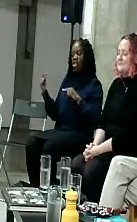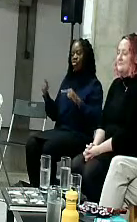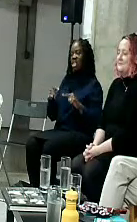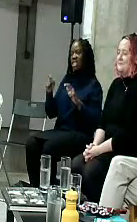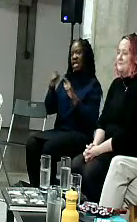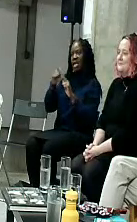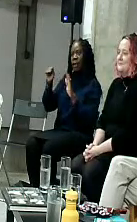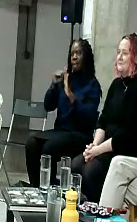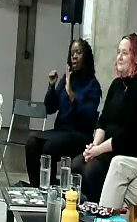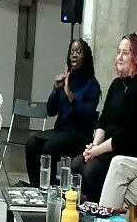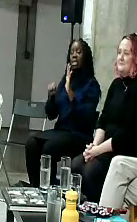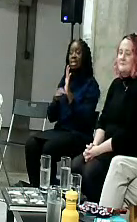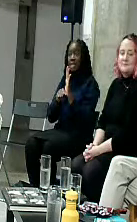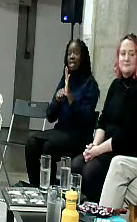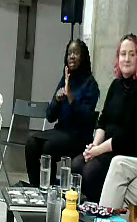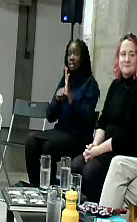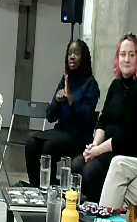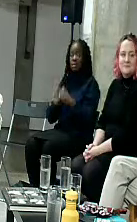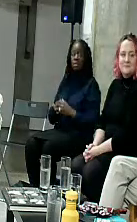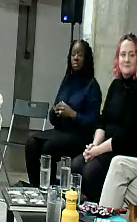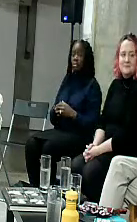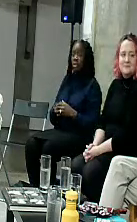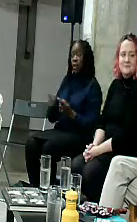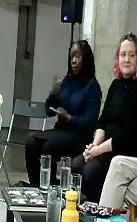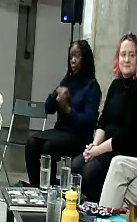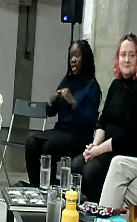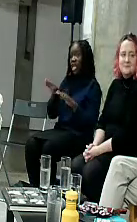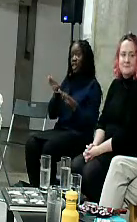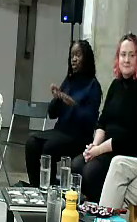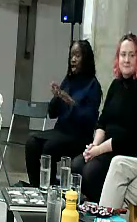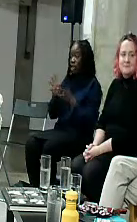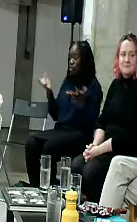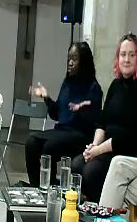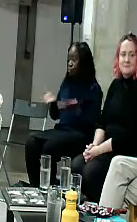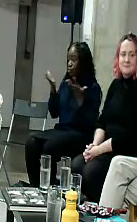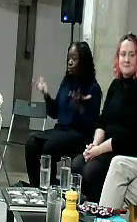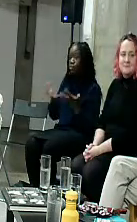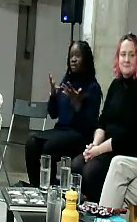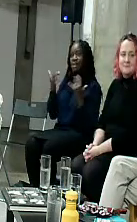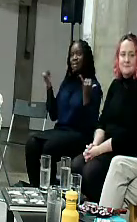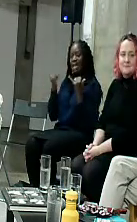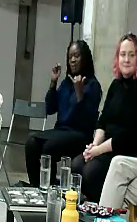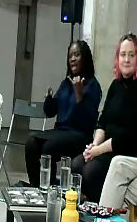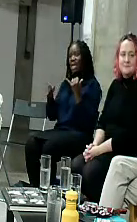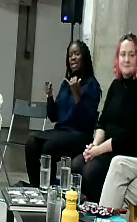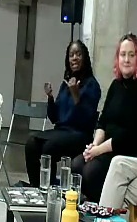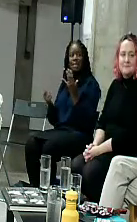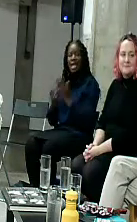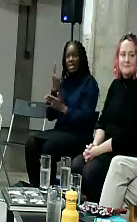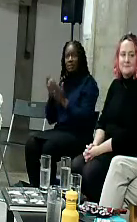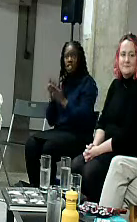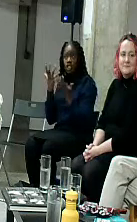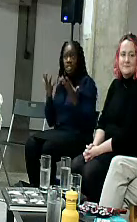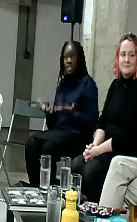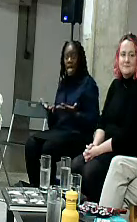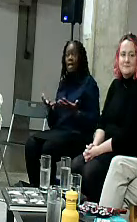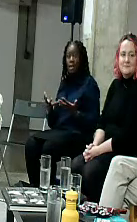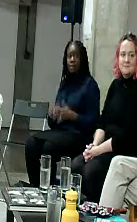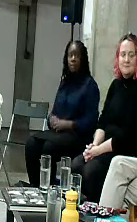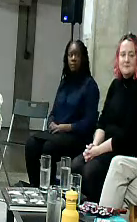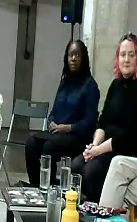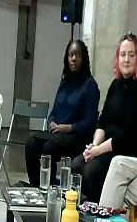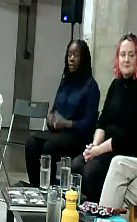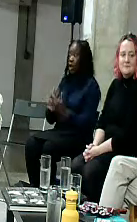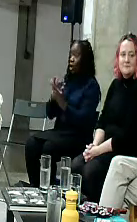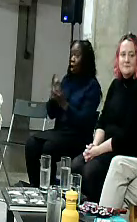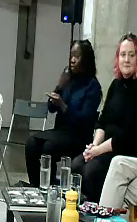policies. And that's something that we try to uplift and celebrate in this exhibition here now, and that lots of people